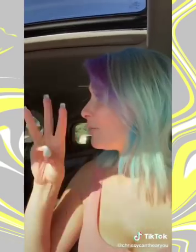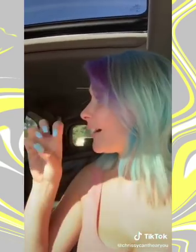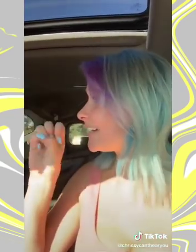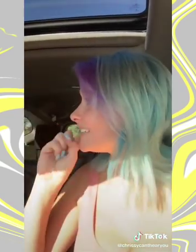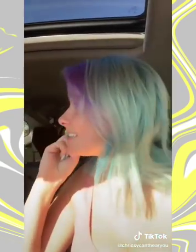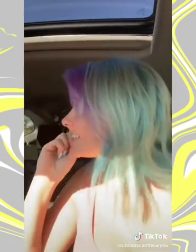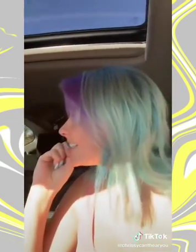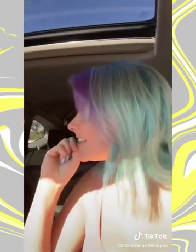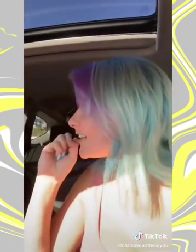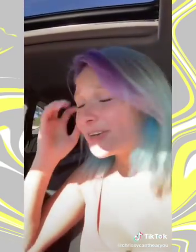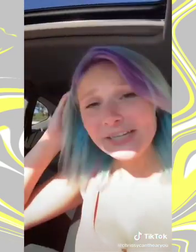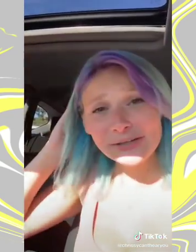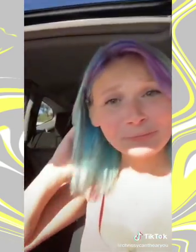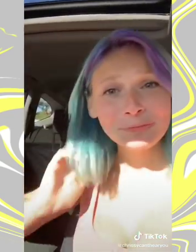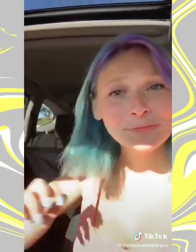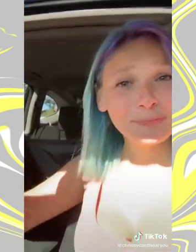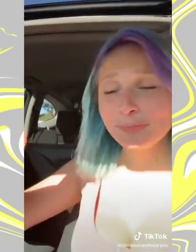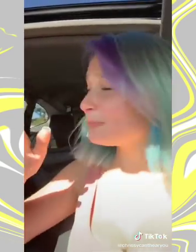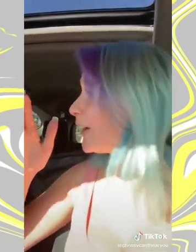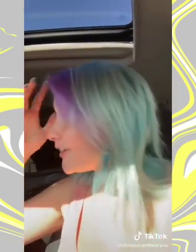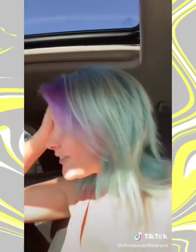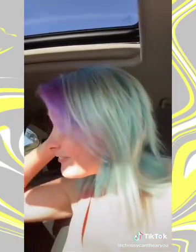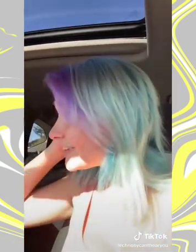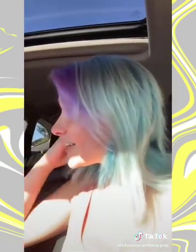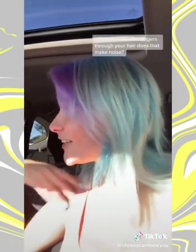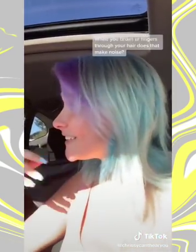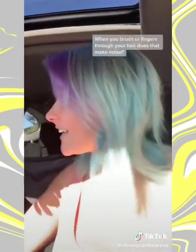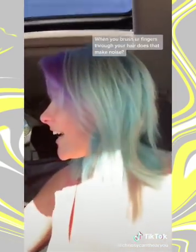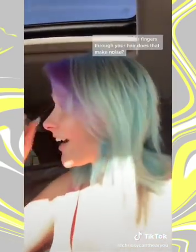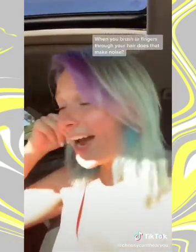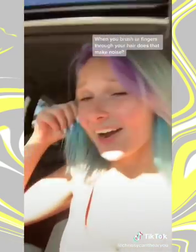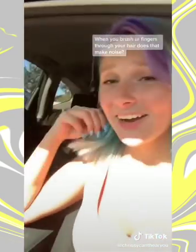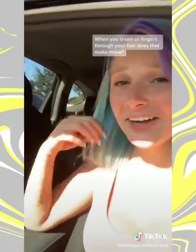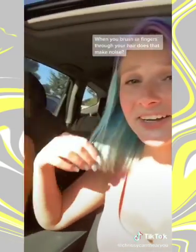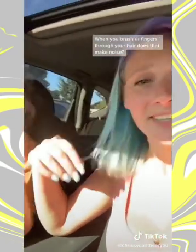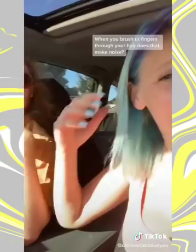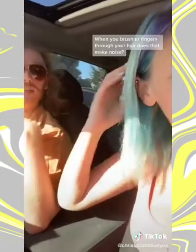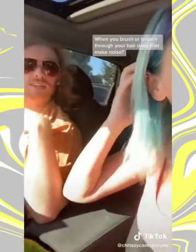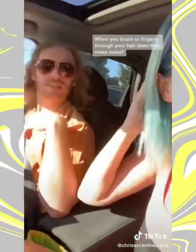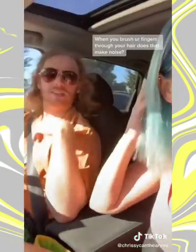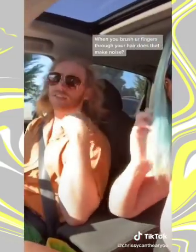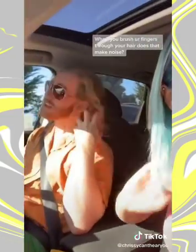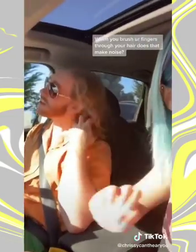What? When you brush your fingers in your hair, does that make noise?